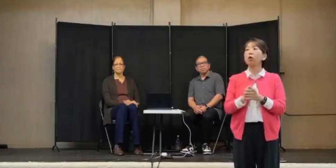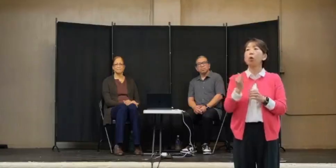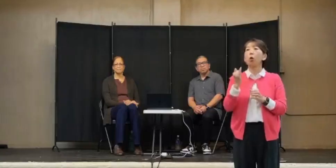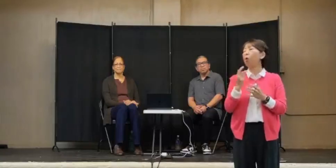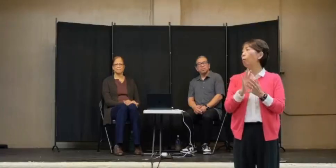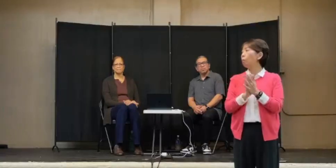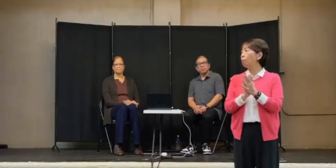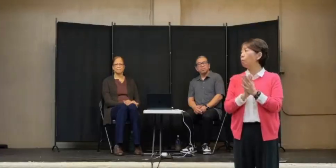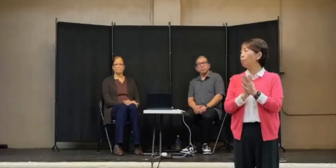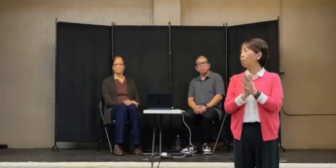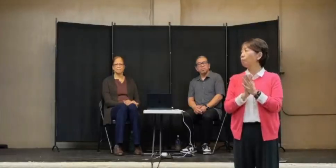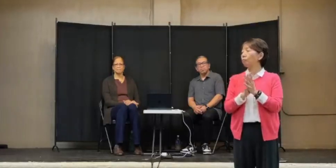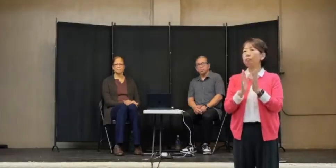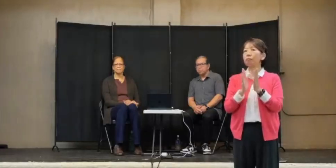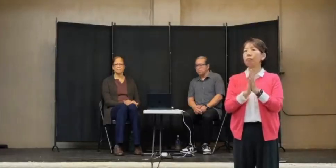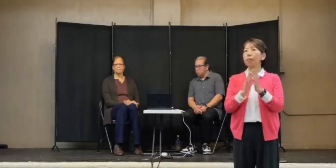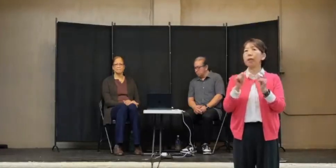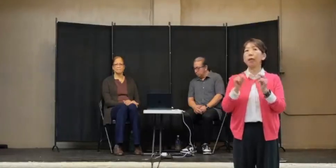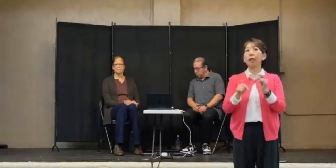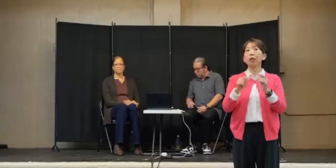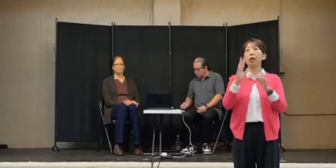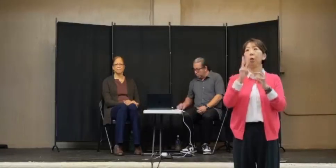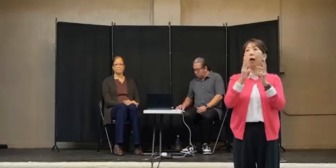be live streamed and recorded.